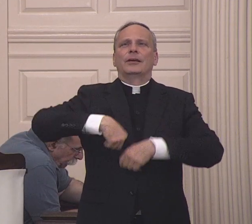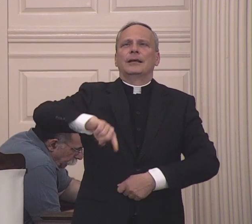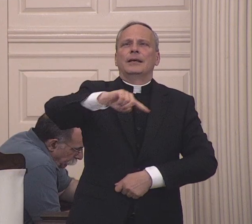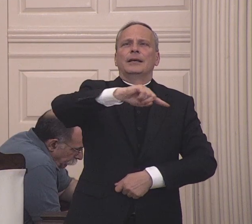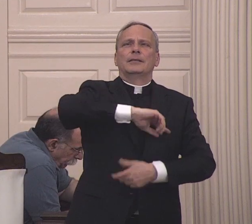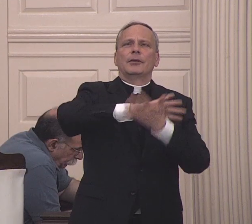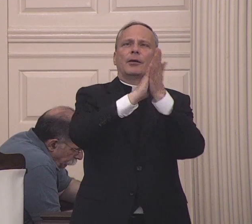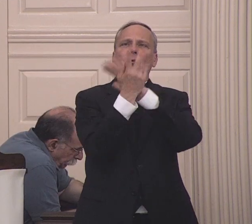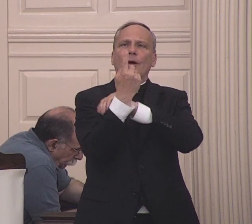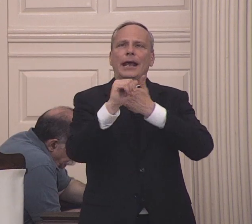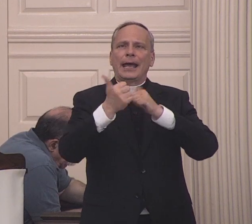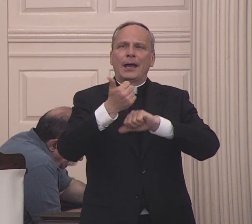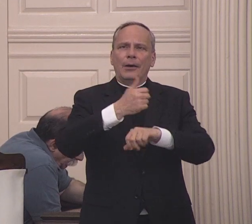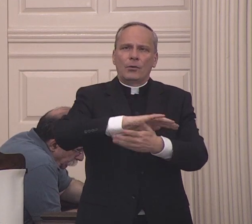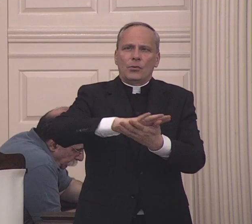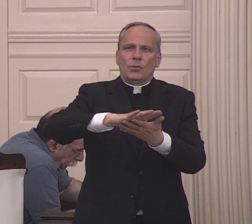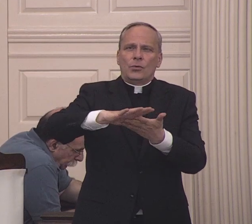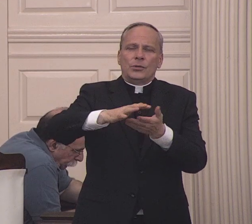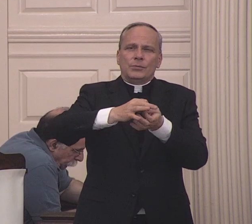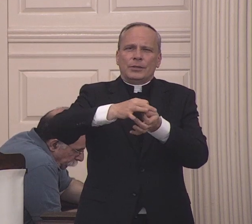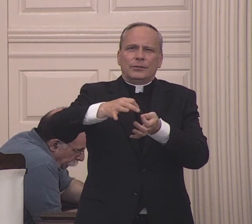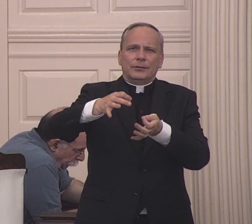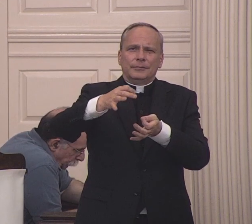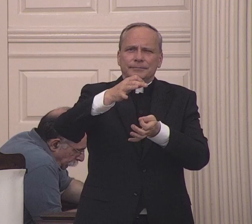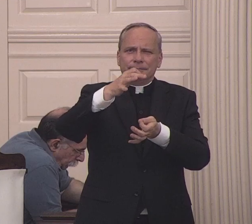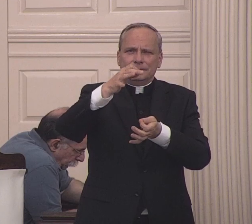the Holy Spirit.